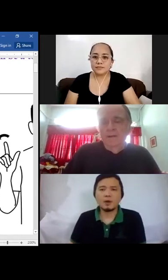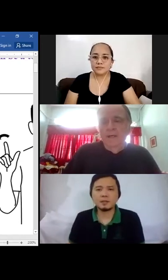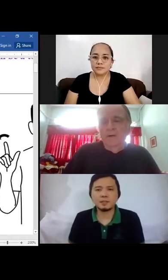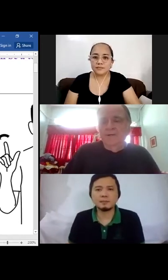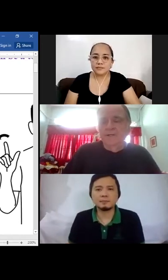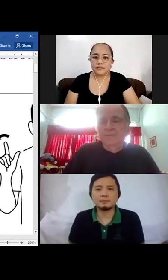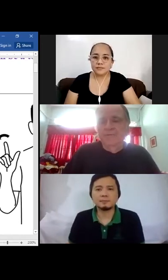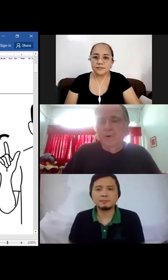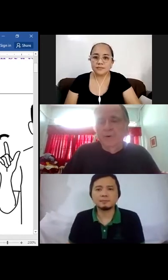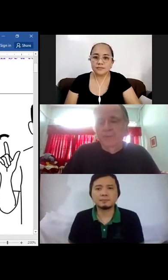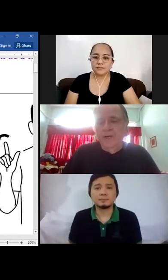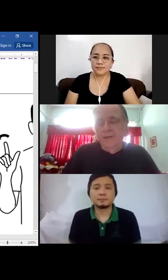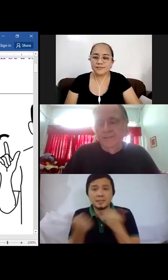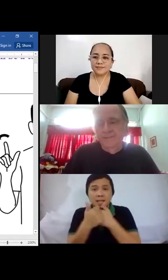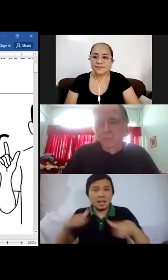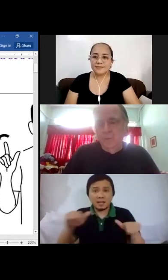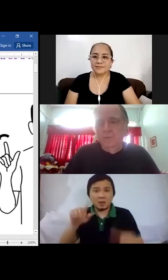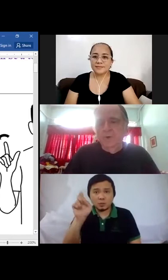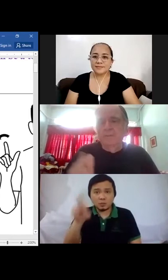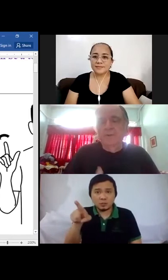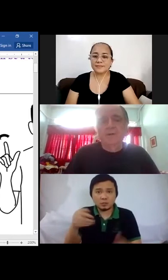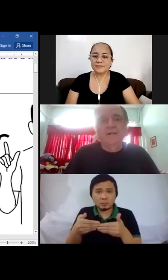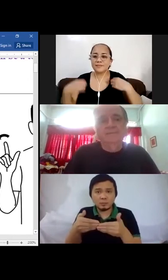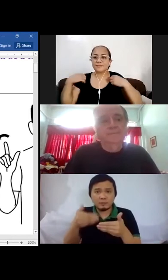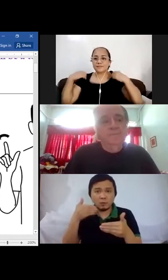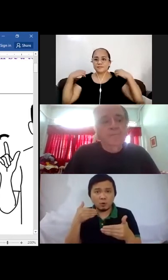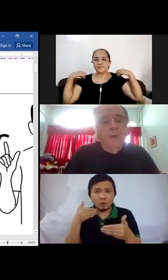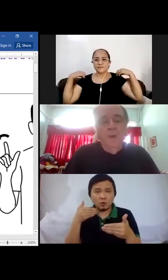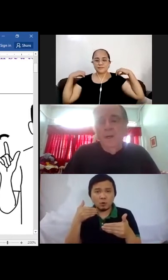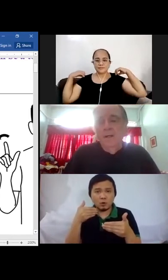Okay? Any sir. questions before we break? Break up to start?